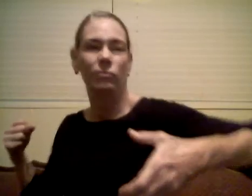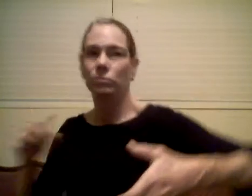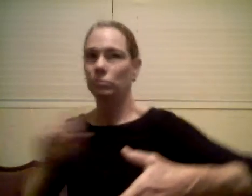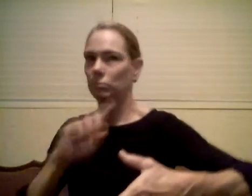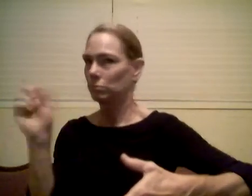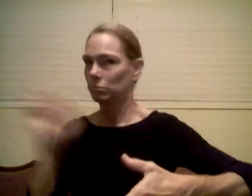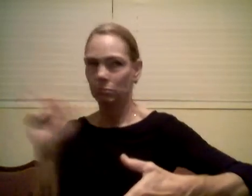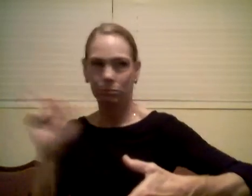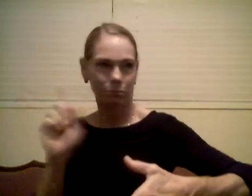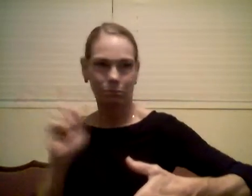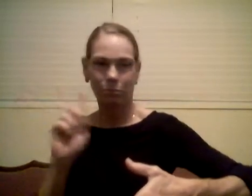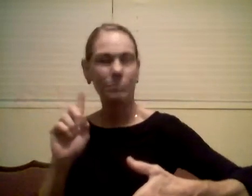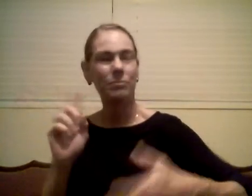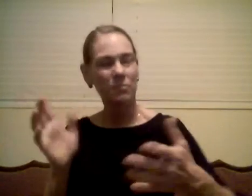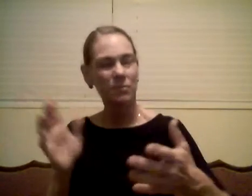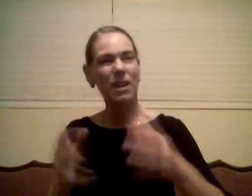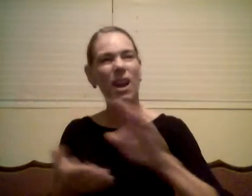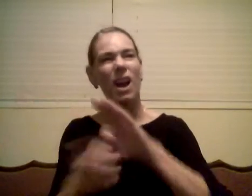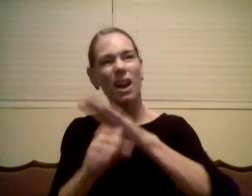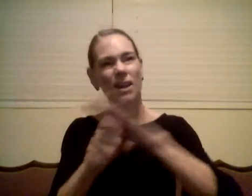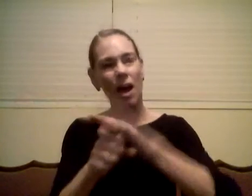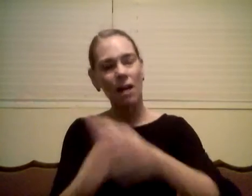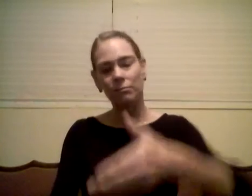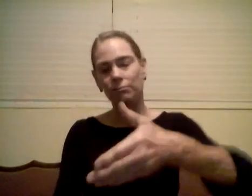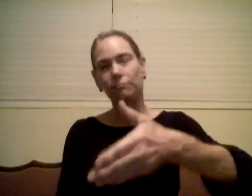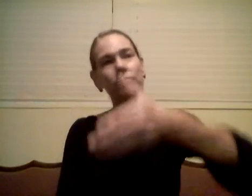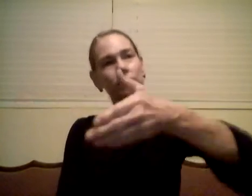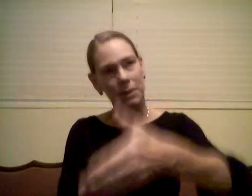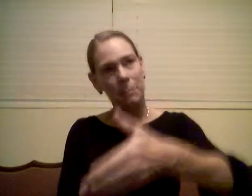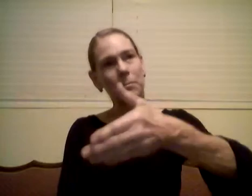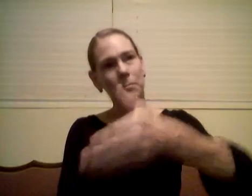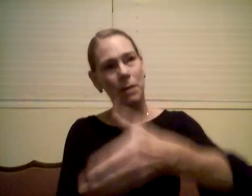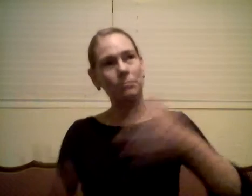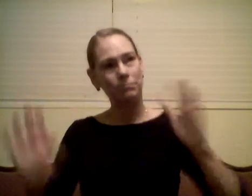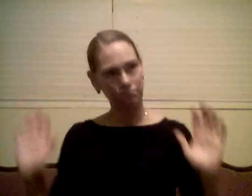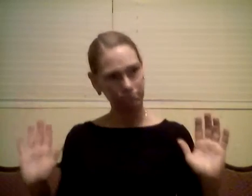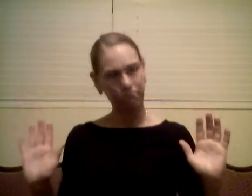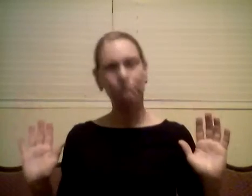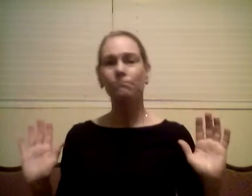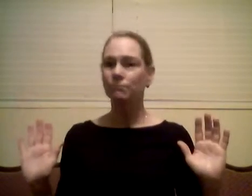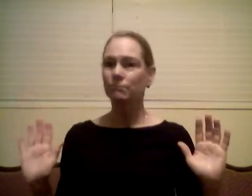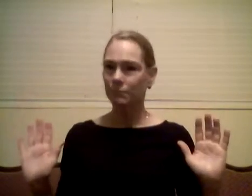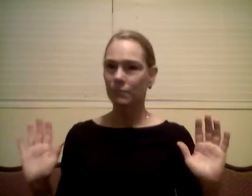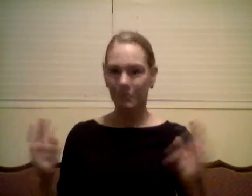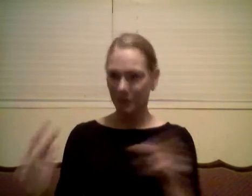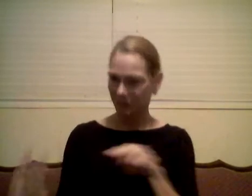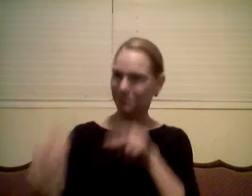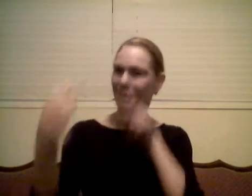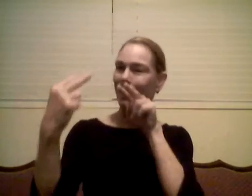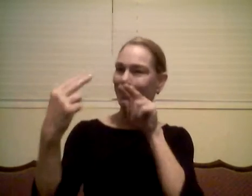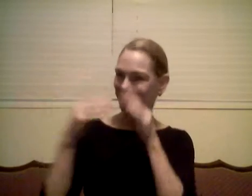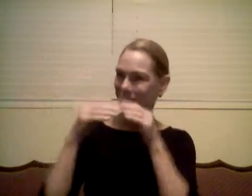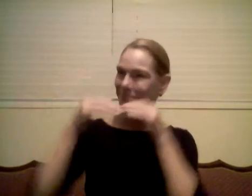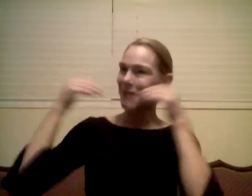appreciate that you're strong men out there, but just a couple of pumps, firm grip, look me in the eye, smile at me. It forces me to